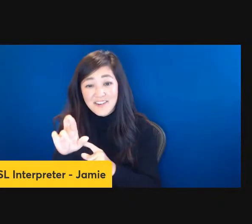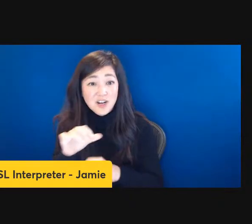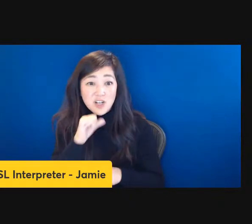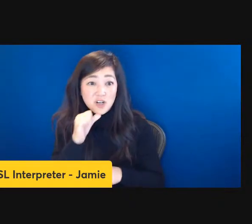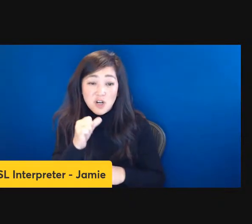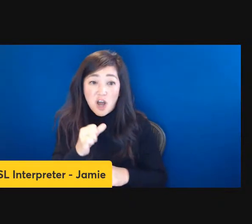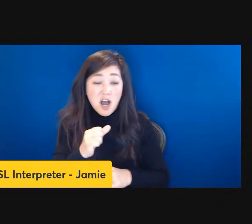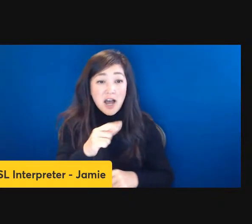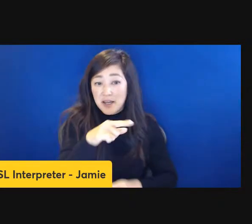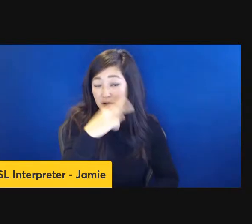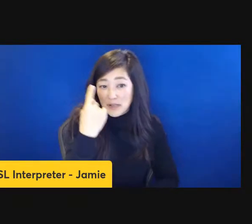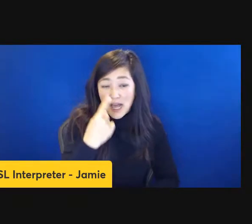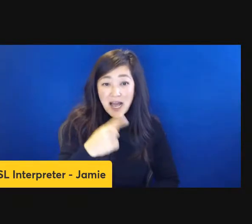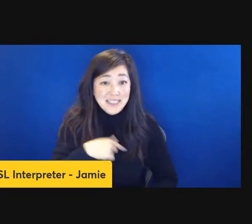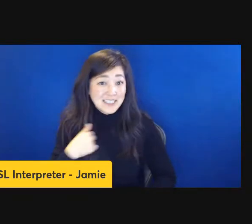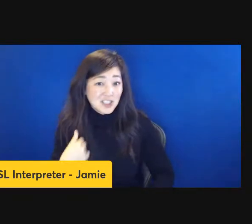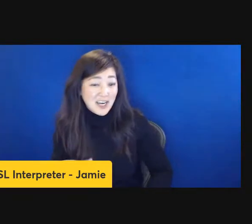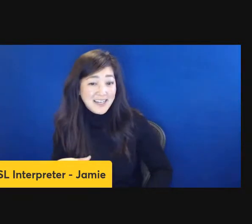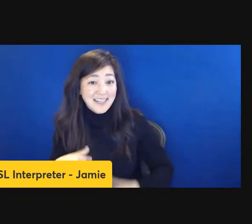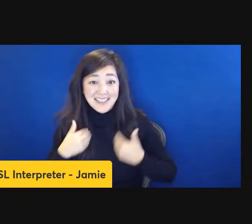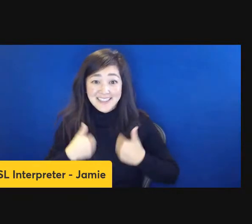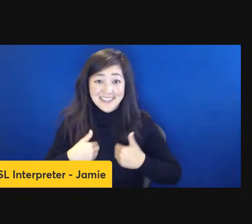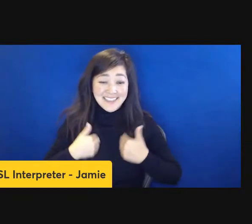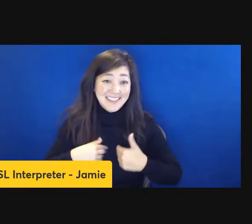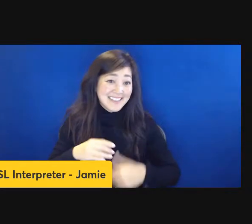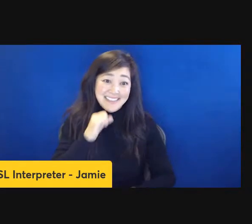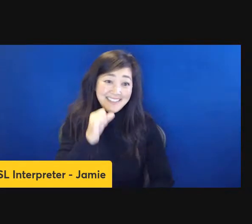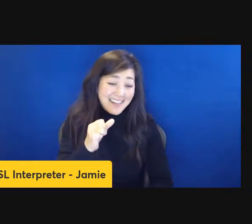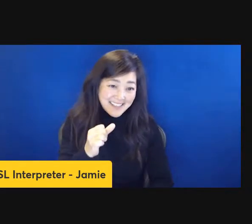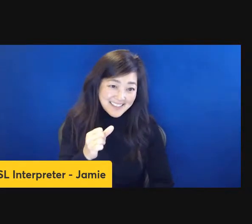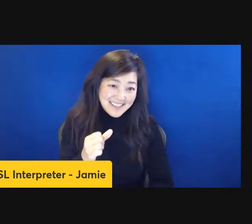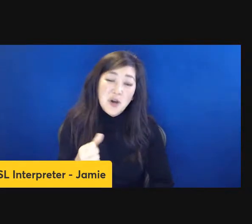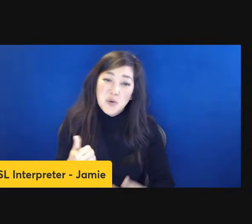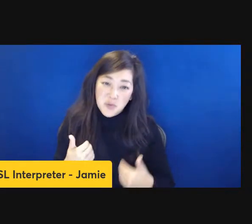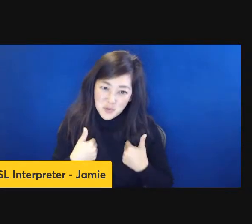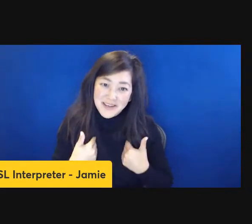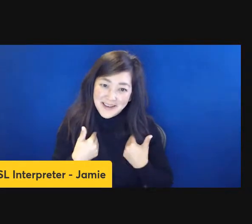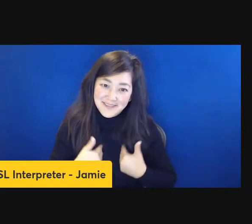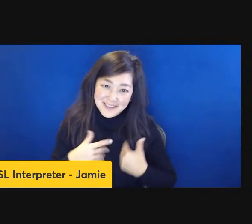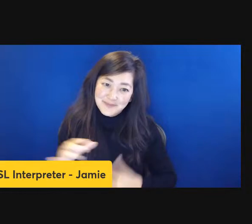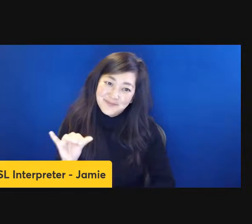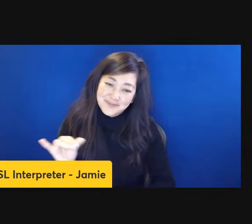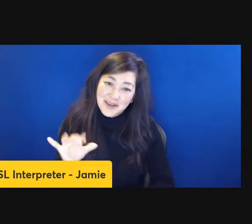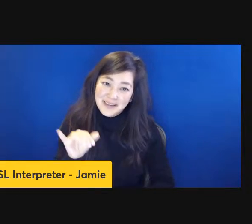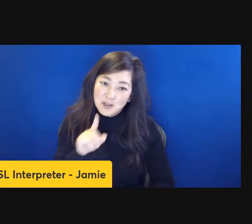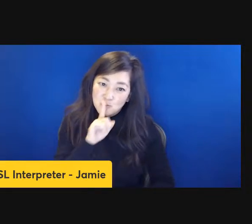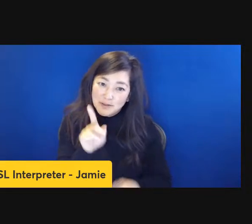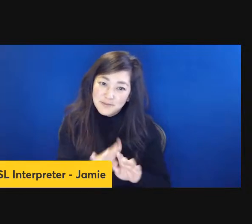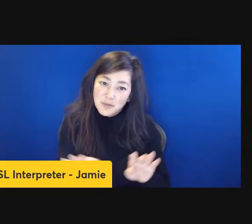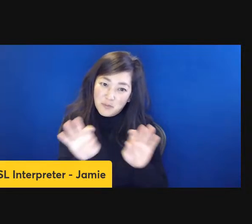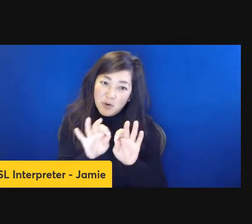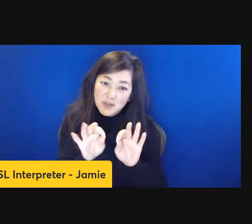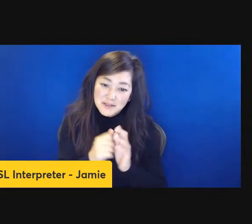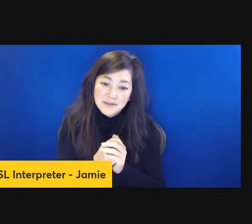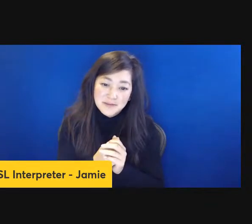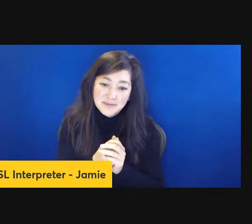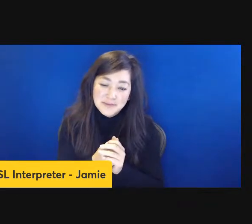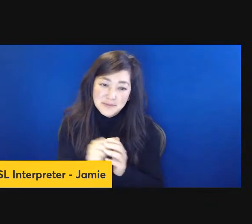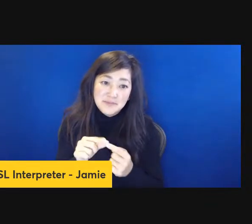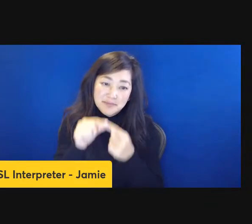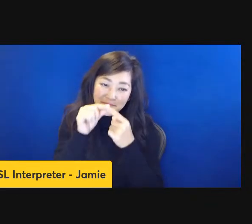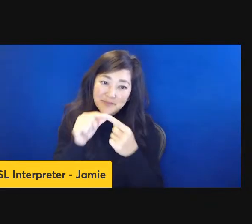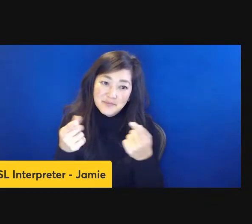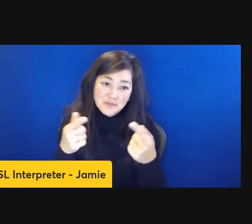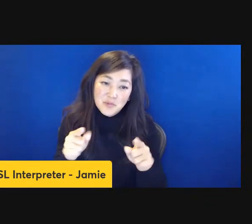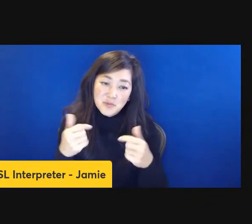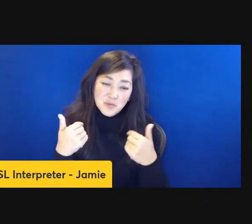lungs and Burmese lungs, and we have lungs. And that's what's important, especially when we have